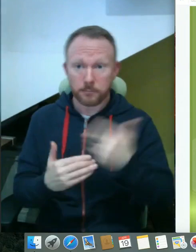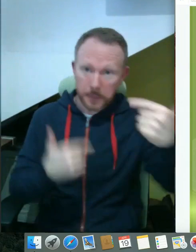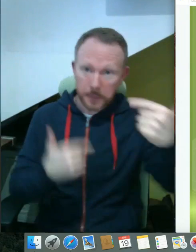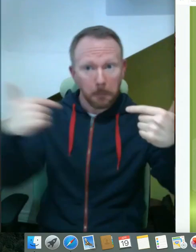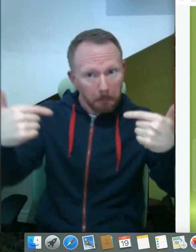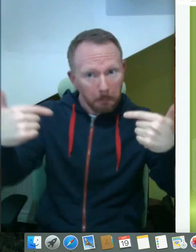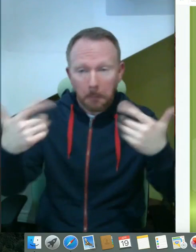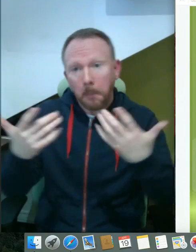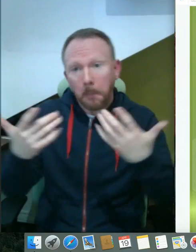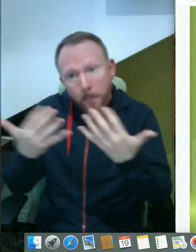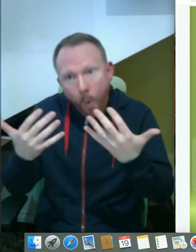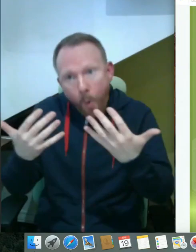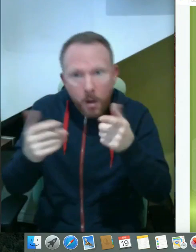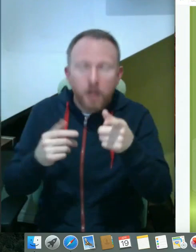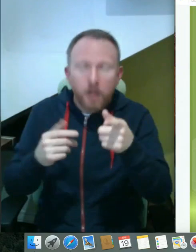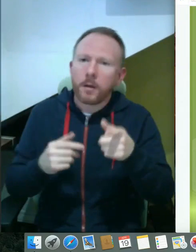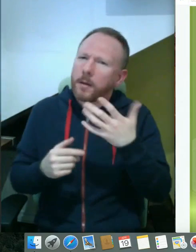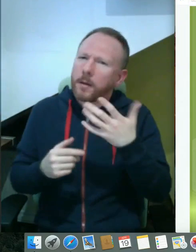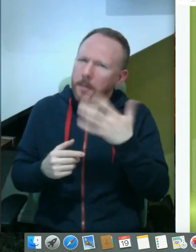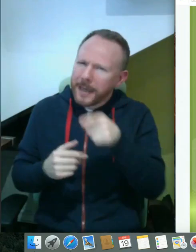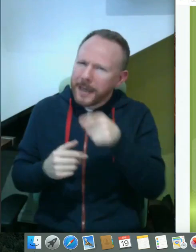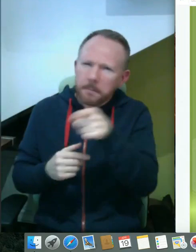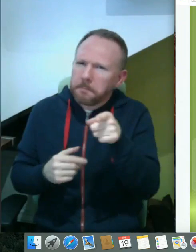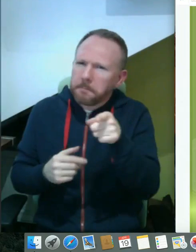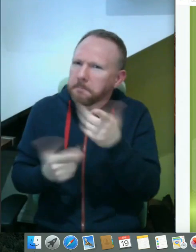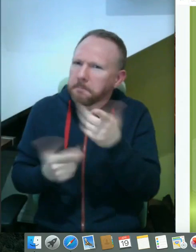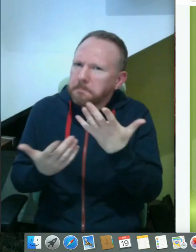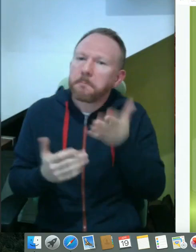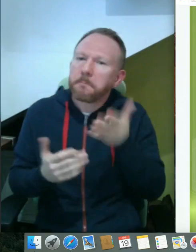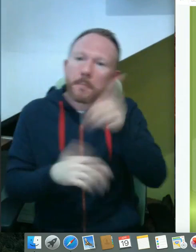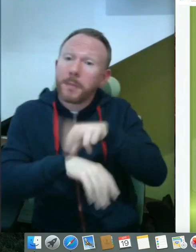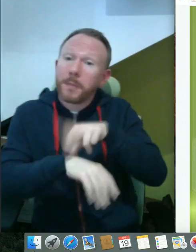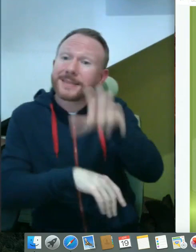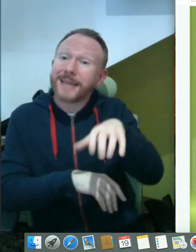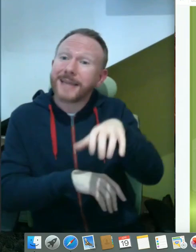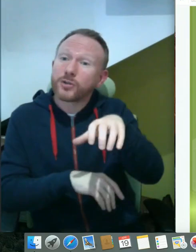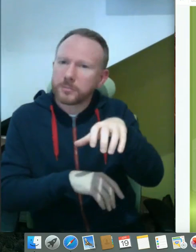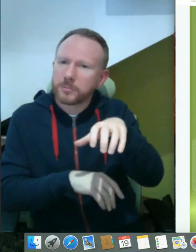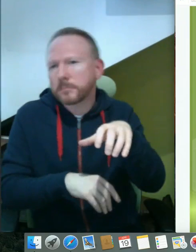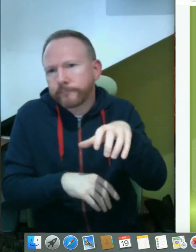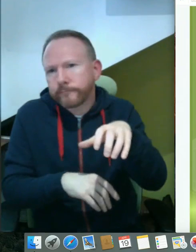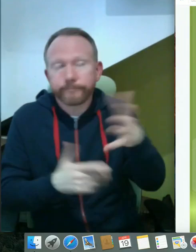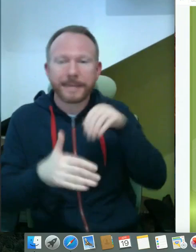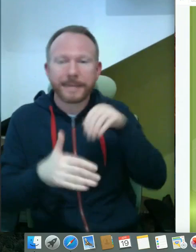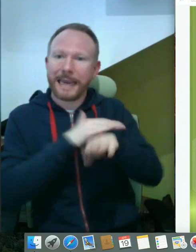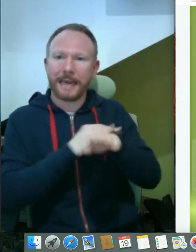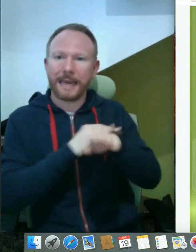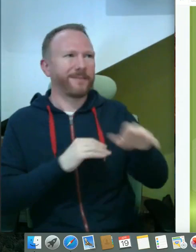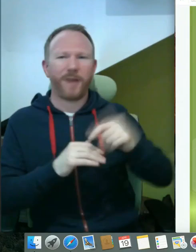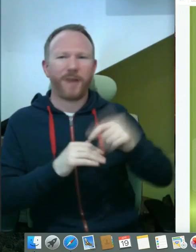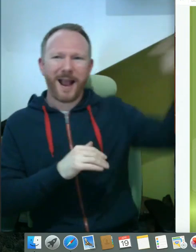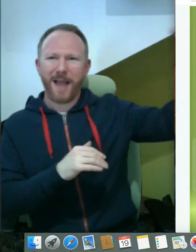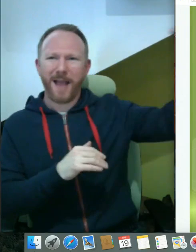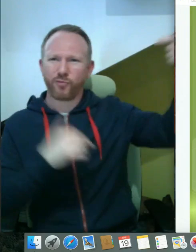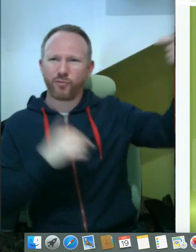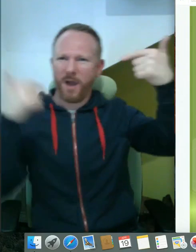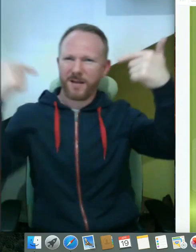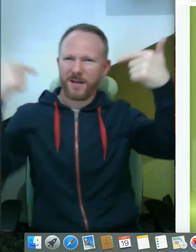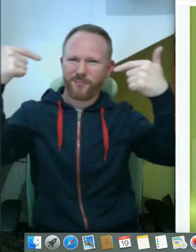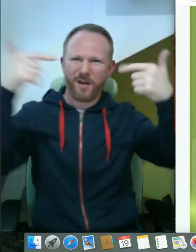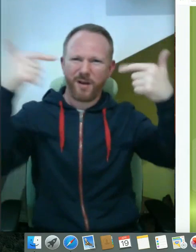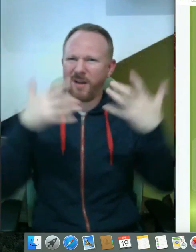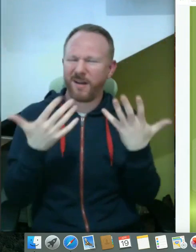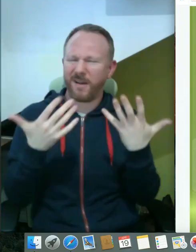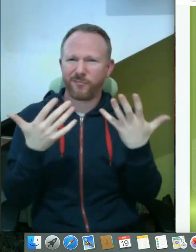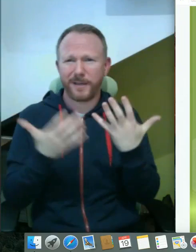station where the cameras in the interview room are not adequate to capture both the deaf person and the